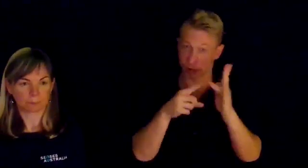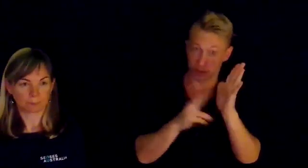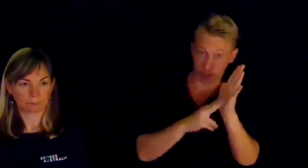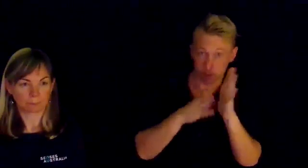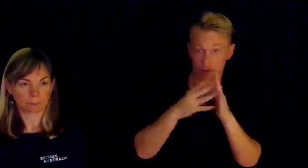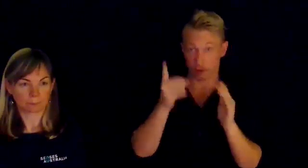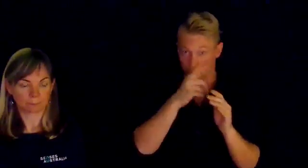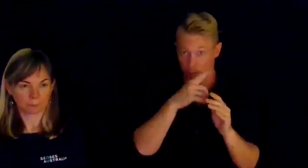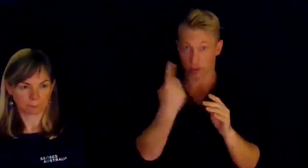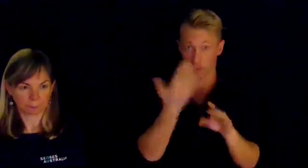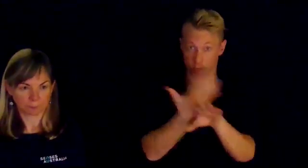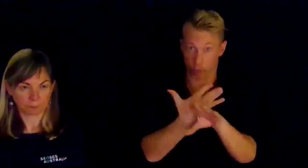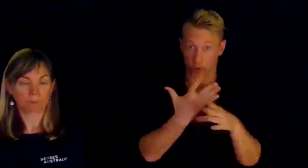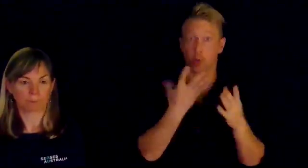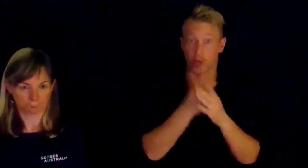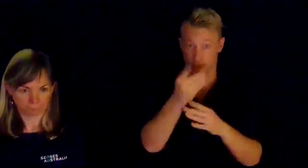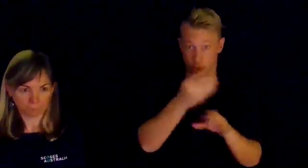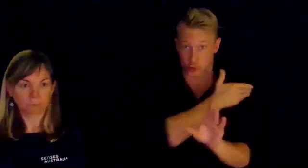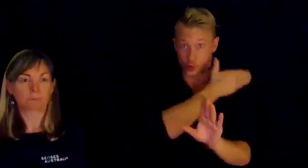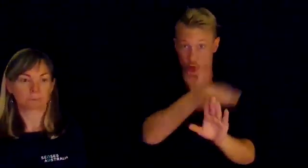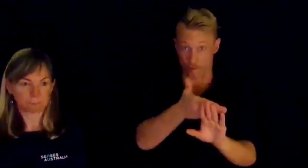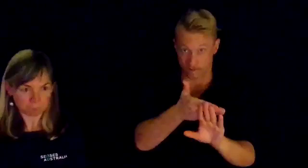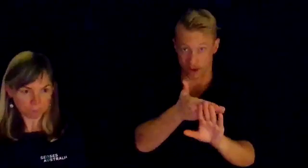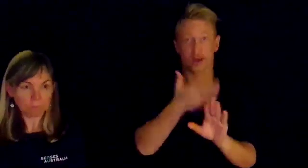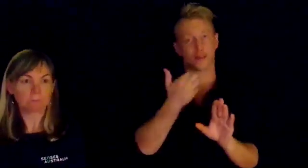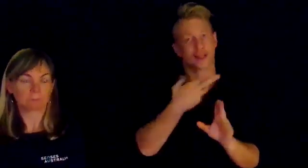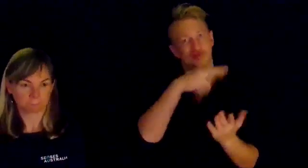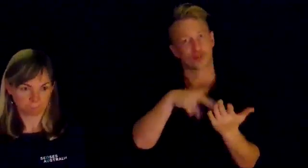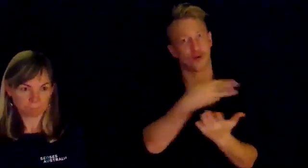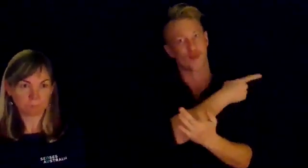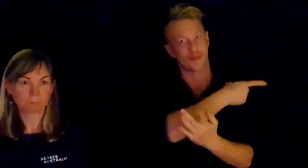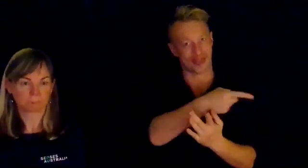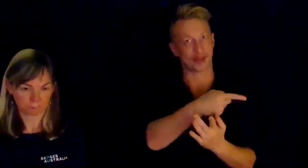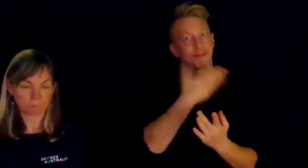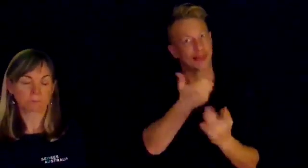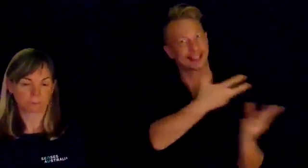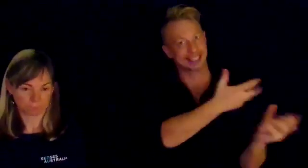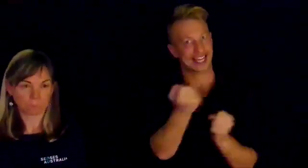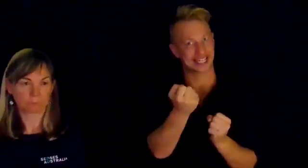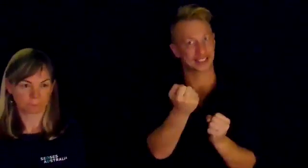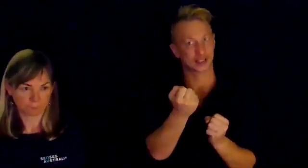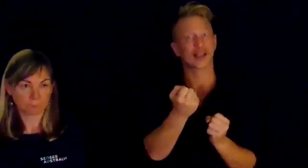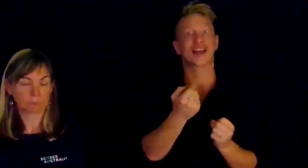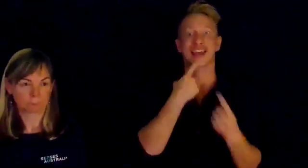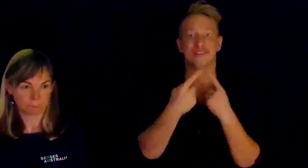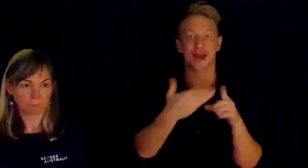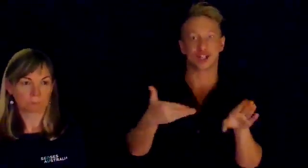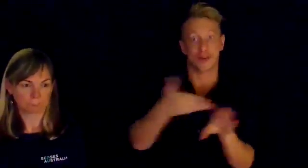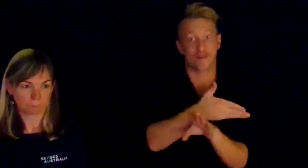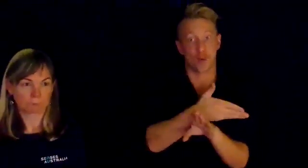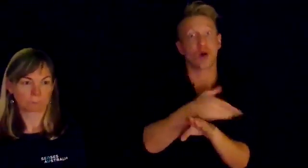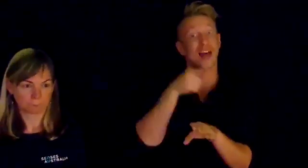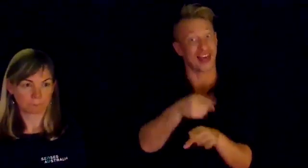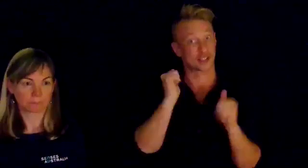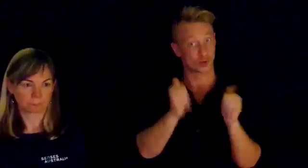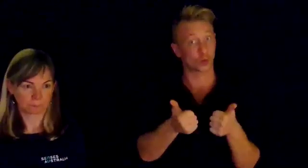have been working with you. It just gives them the information beforehand, and it's helpful for you to